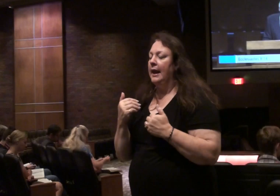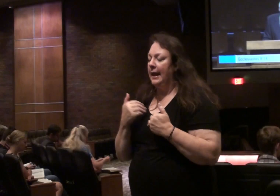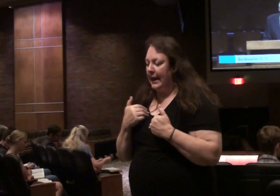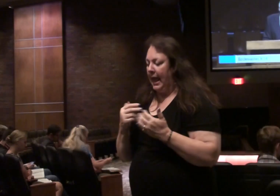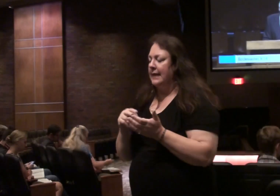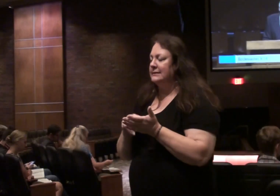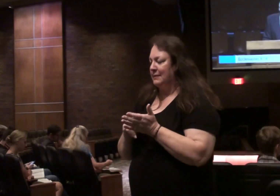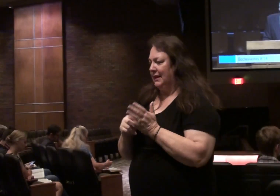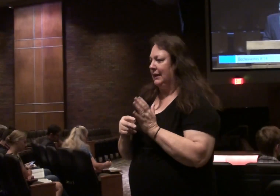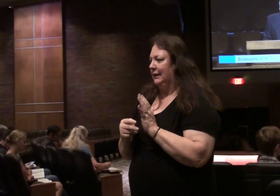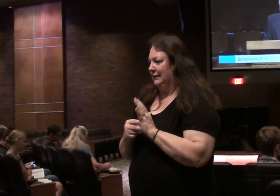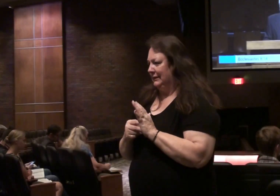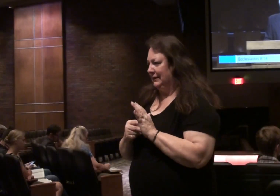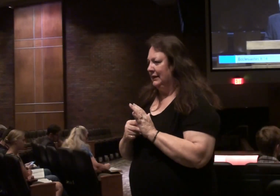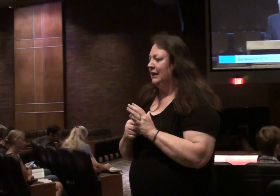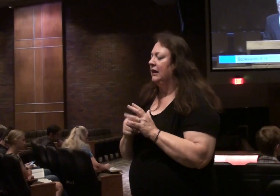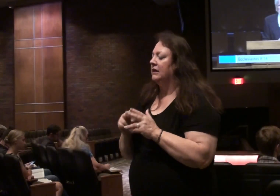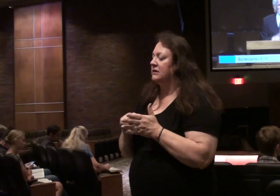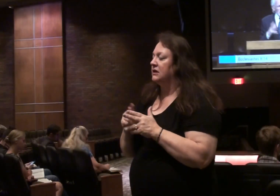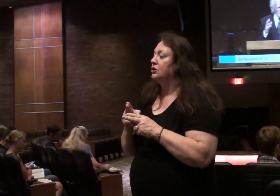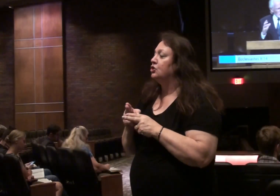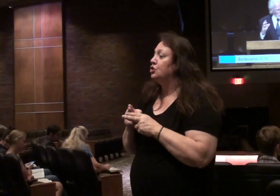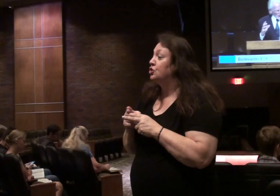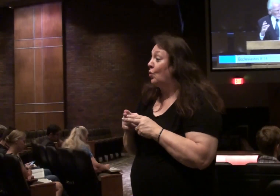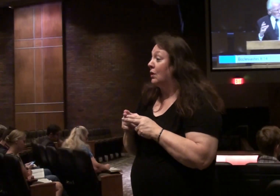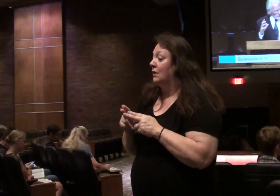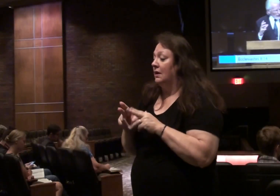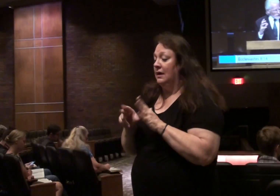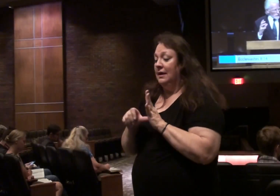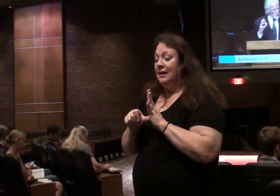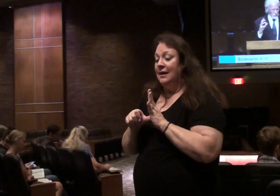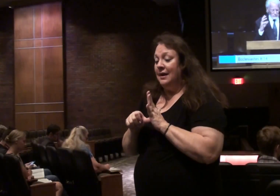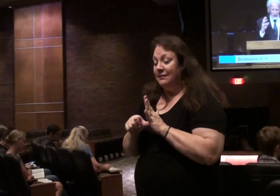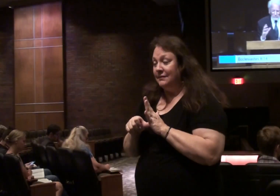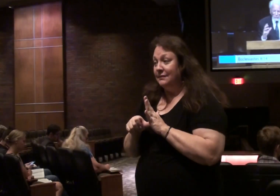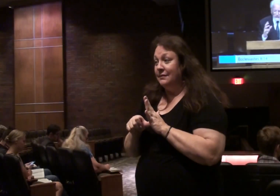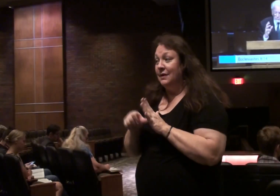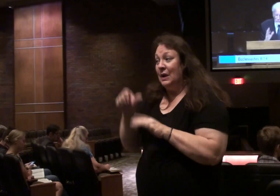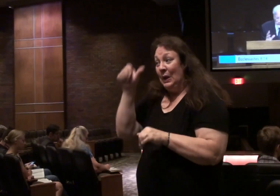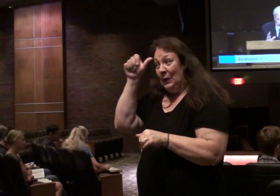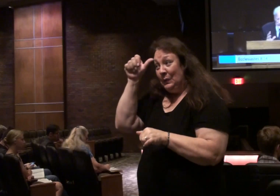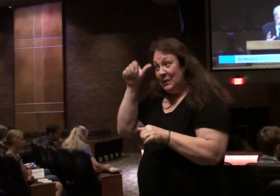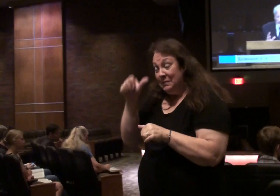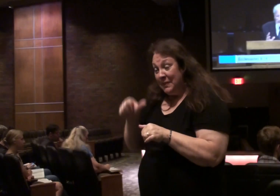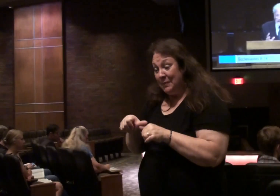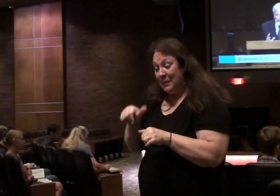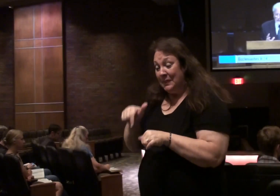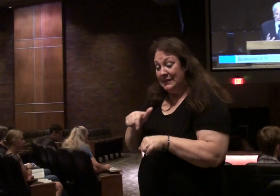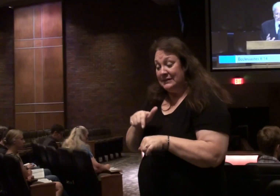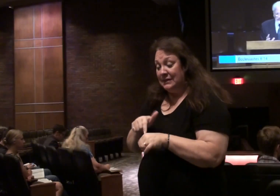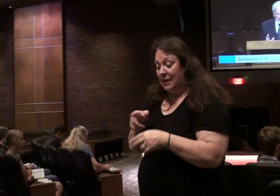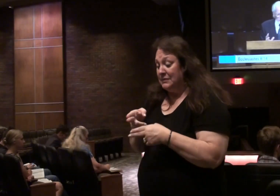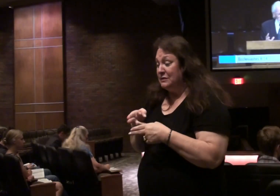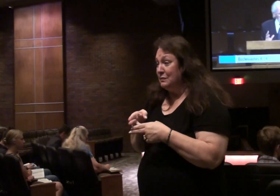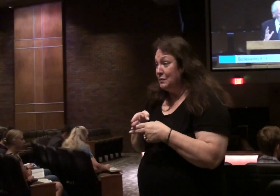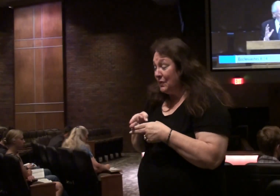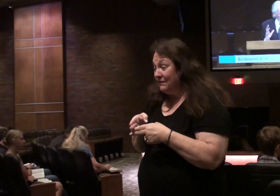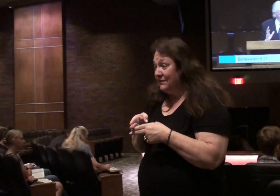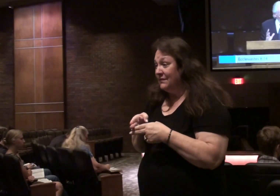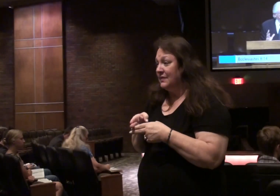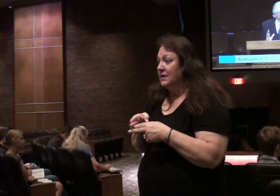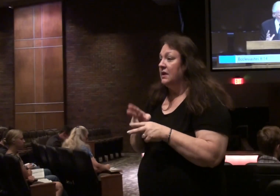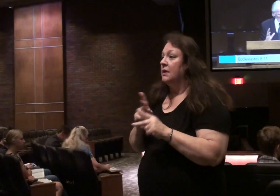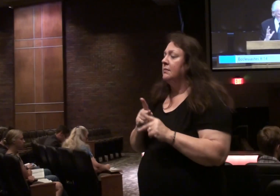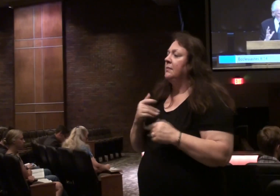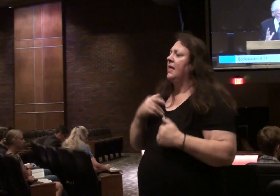meaningless. But as emphasized, we bracket this. Remember, it's brief. Now we're talking about